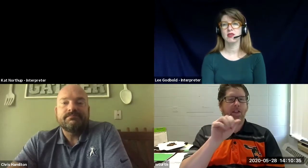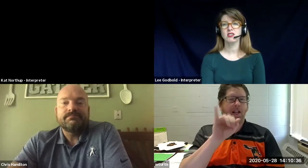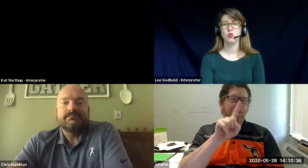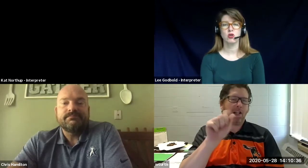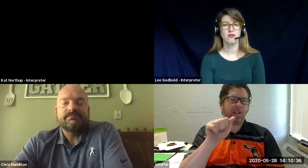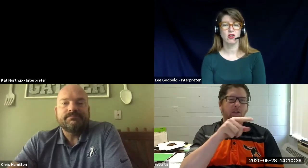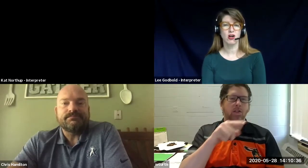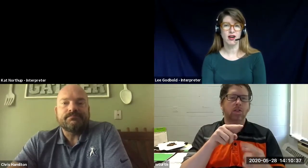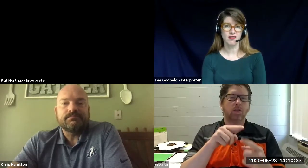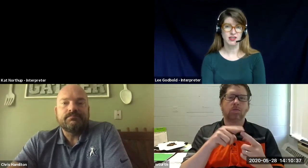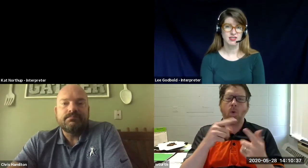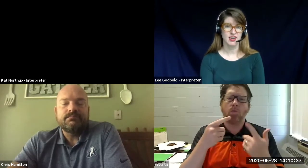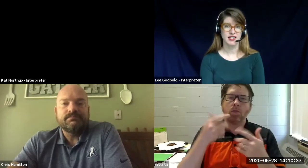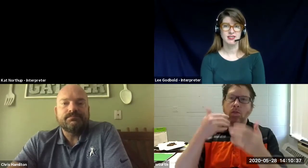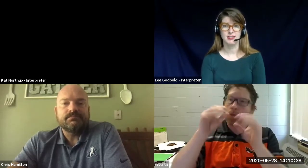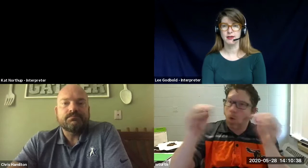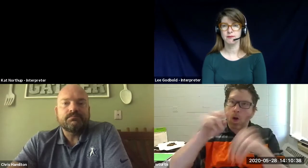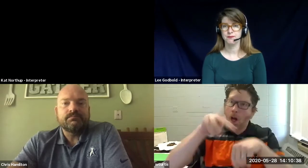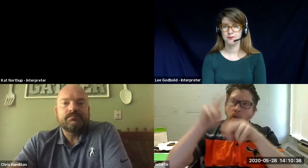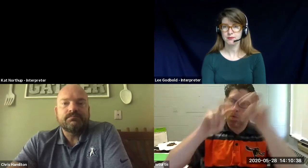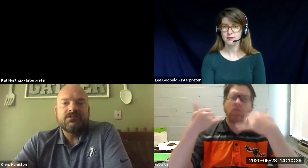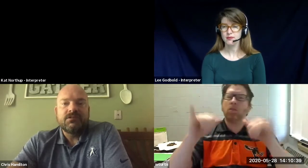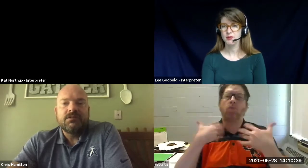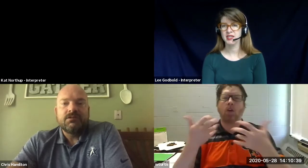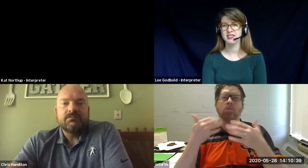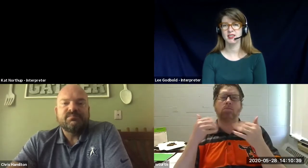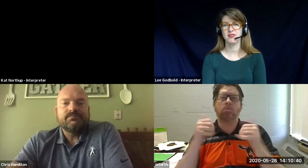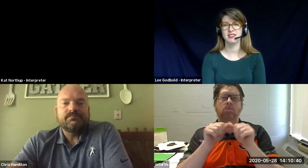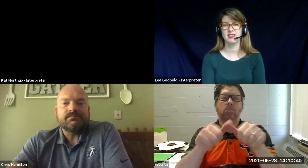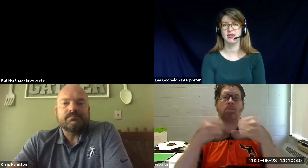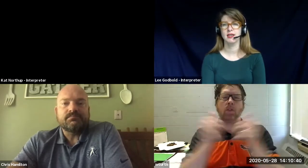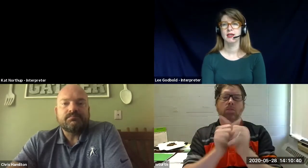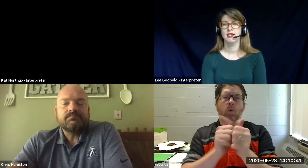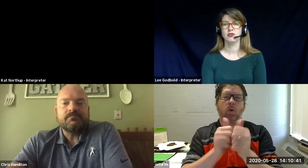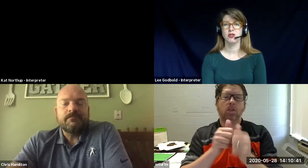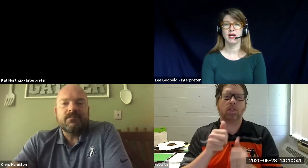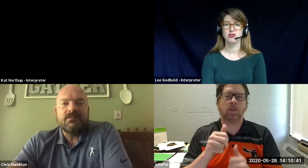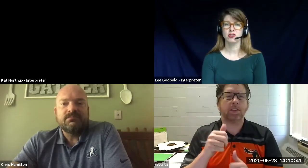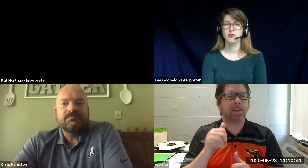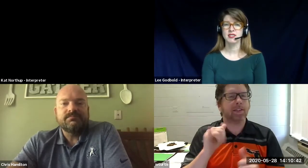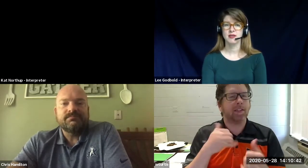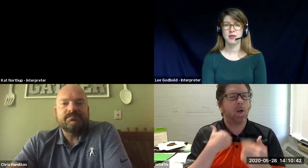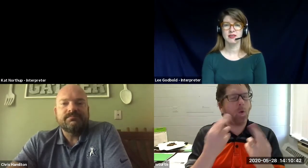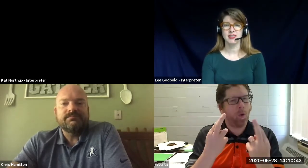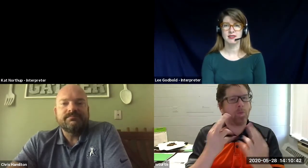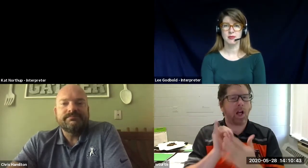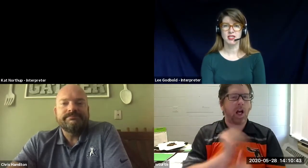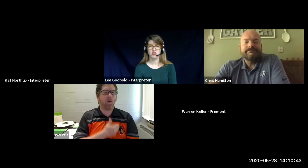that's a worry for our athletes at ISD, because if they see there's no national tournaments, it may lessen some of the interest